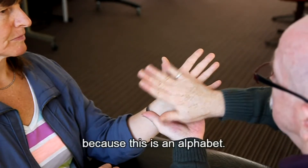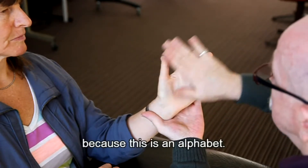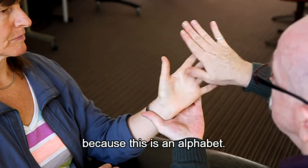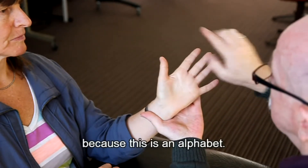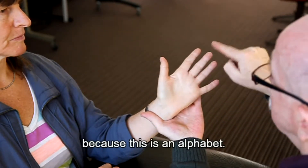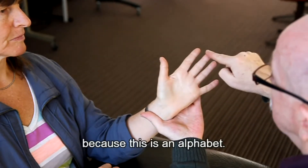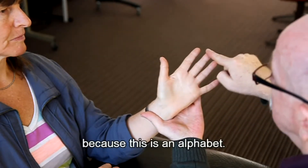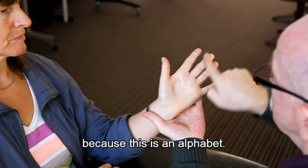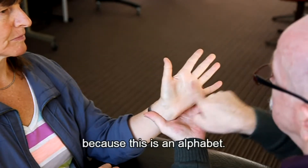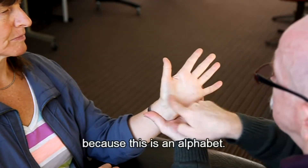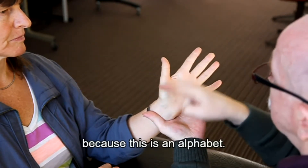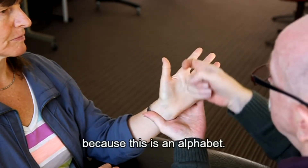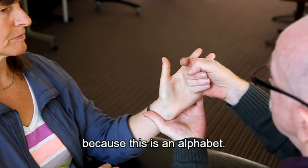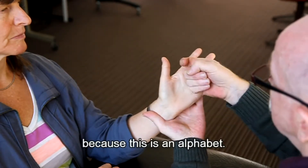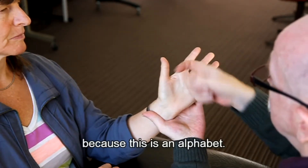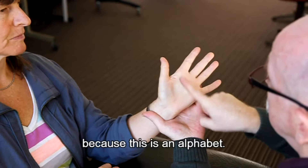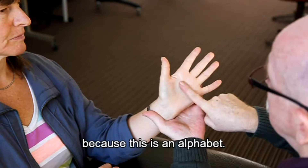this is an alphabet.